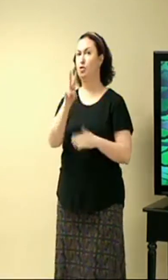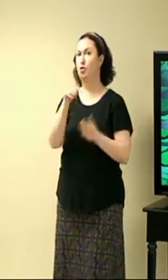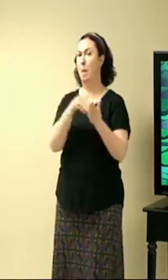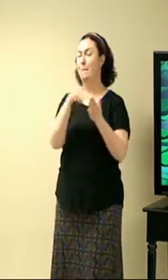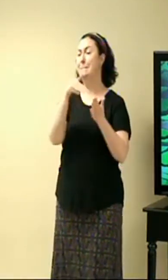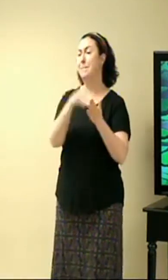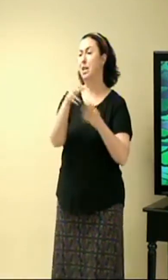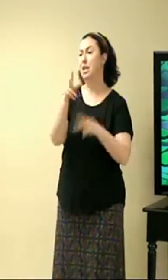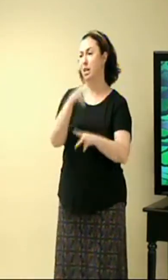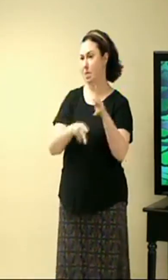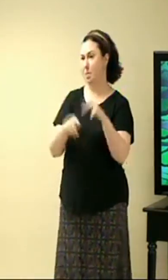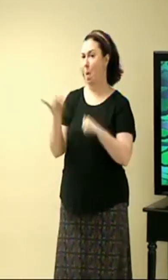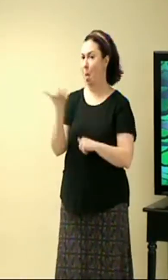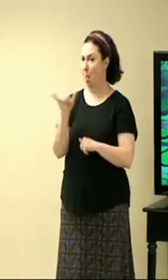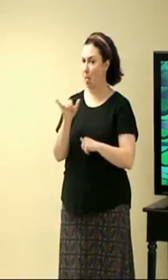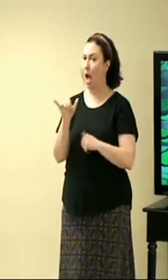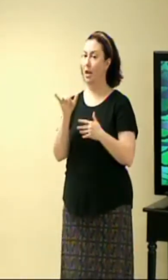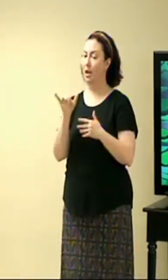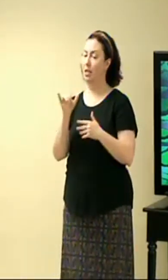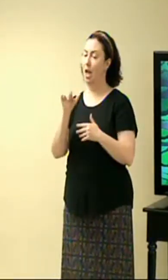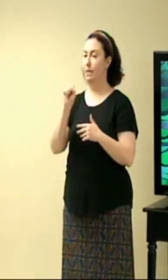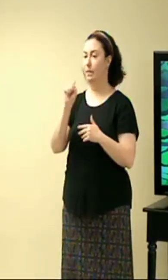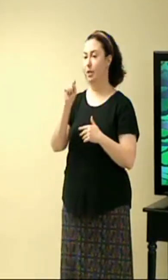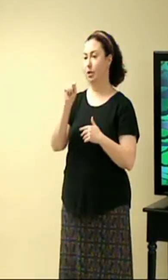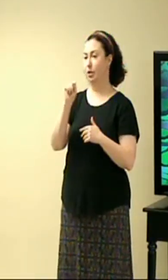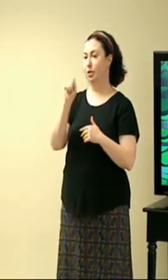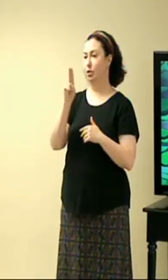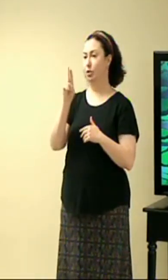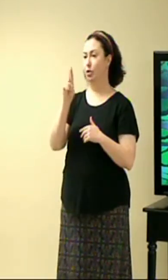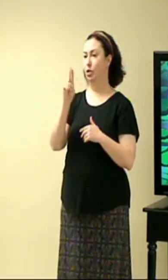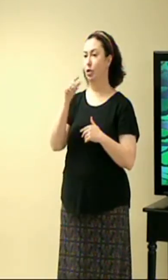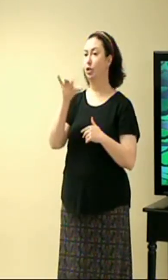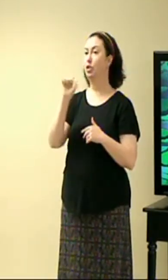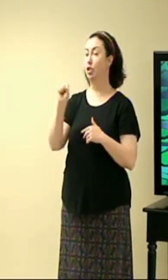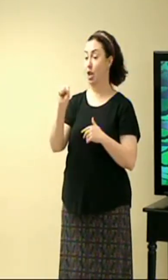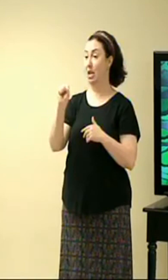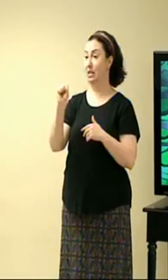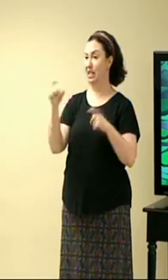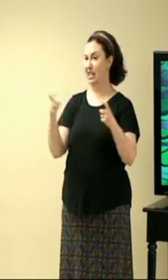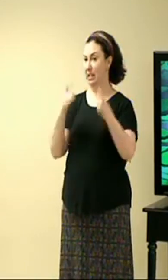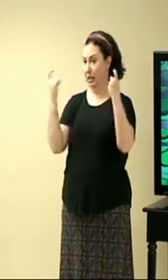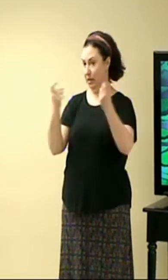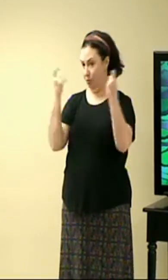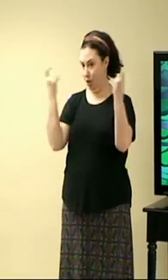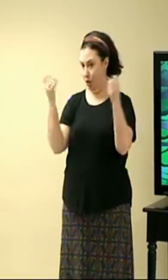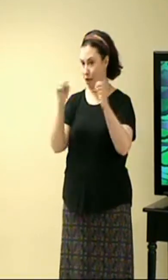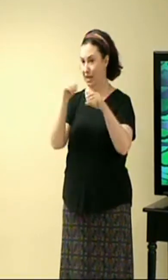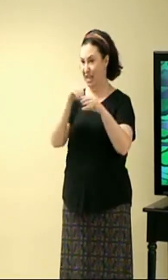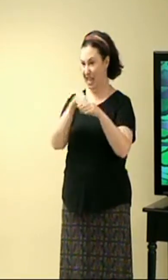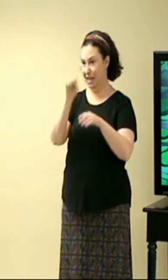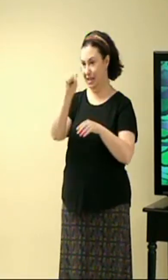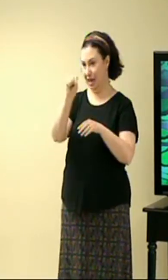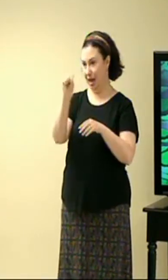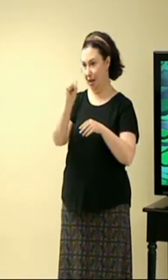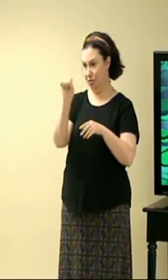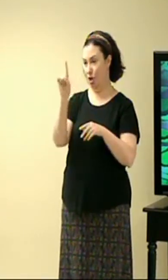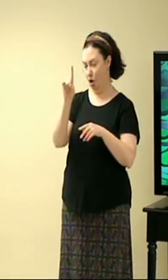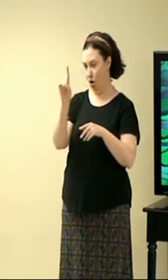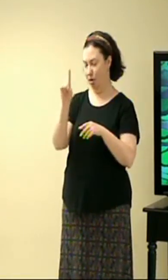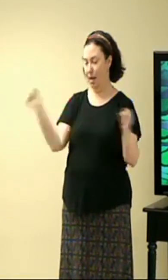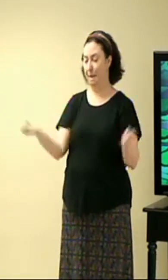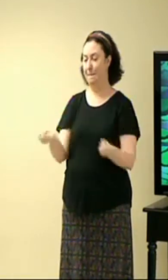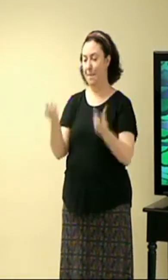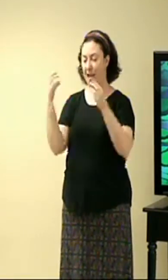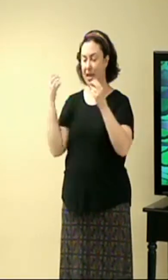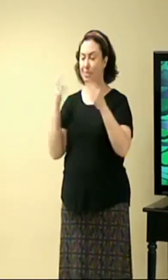it's a small community. But during that motorcycle rally, that place explodes with people. So if you could go back in